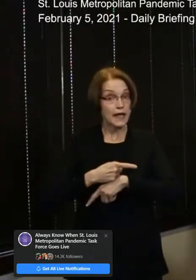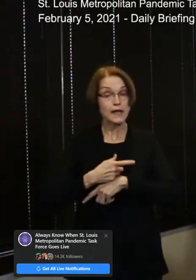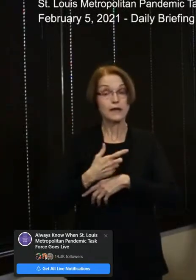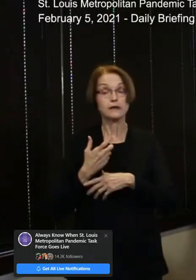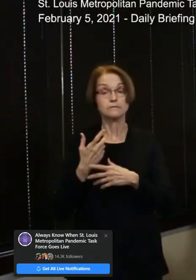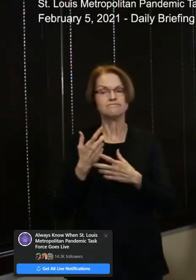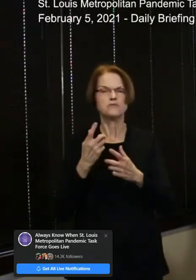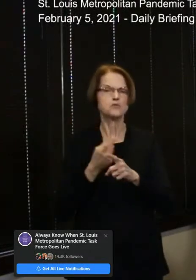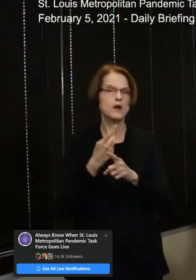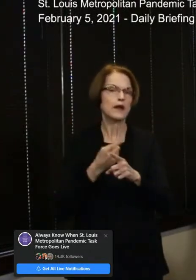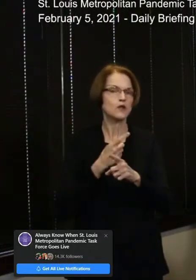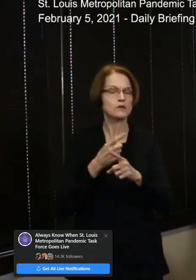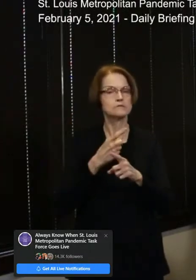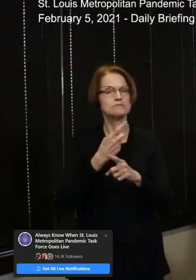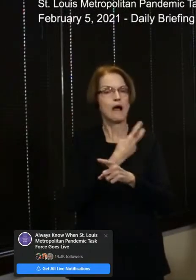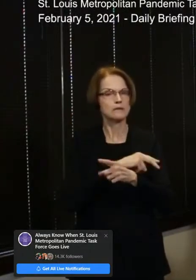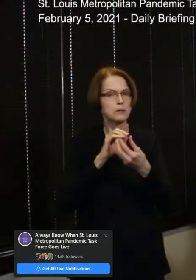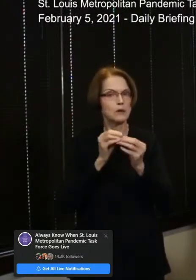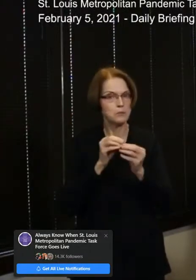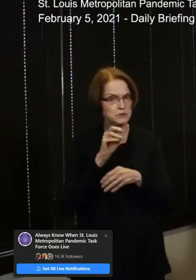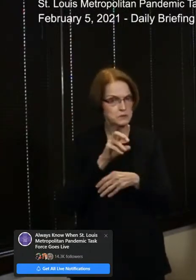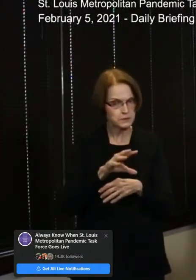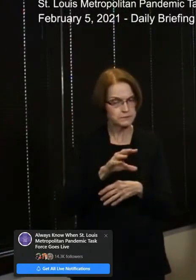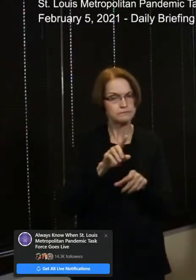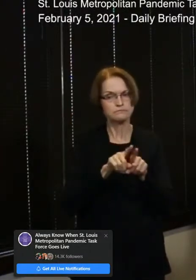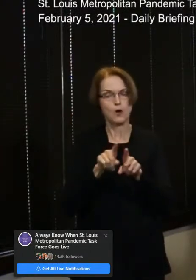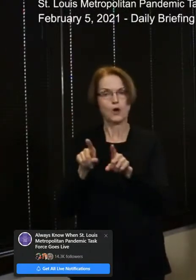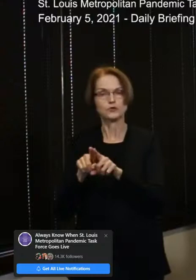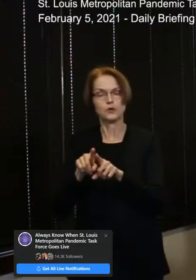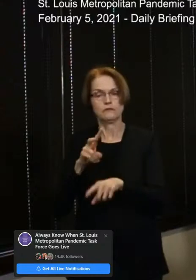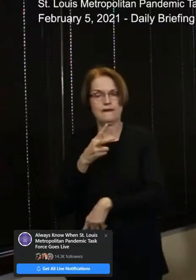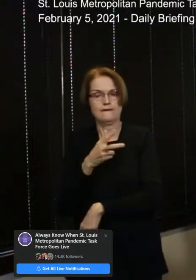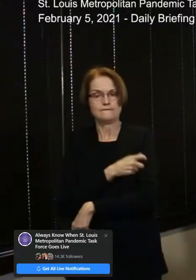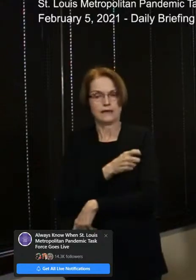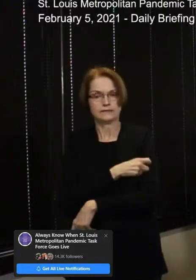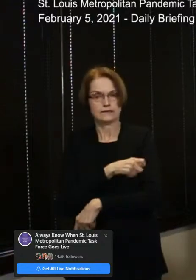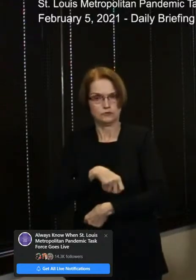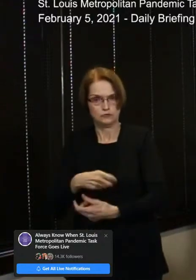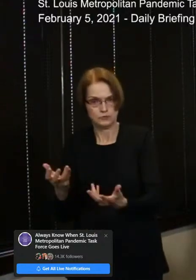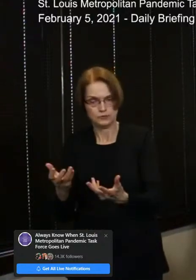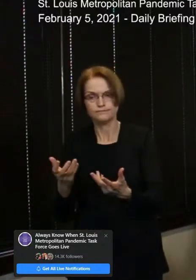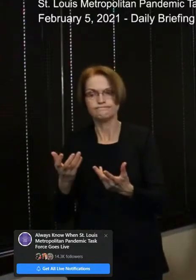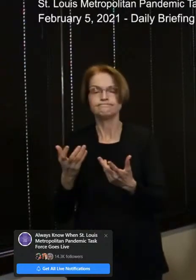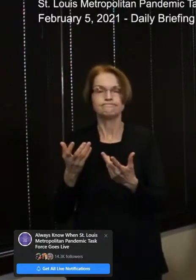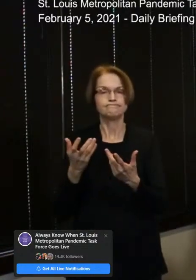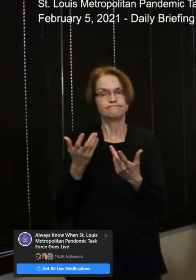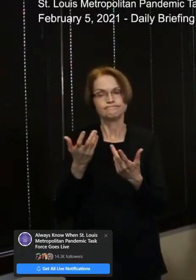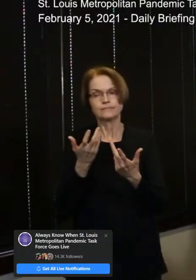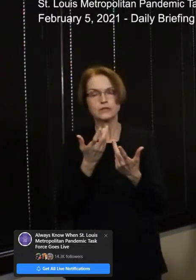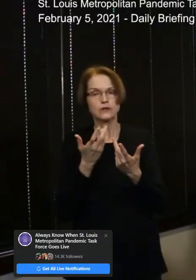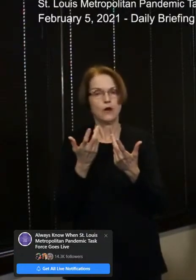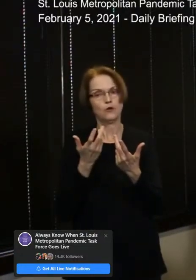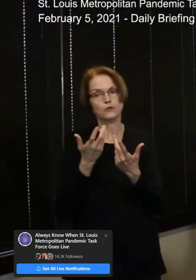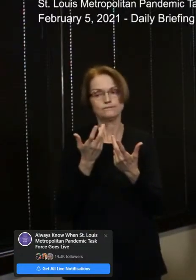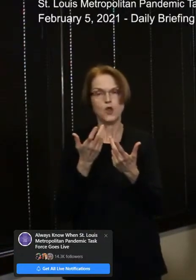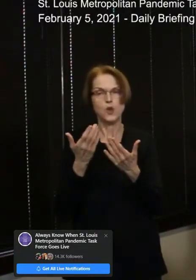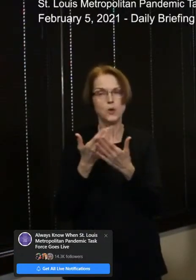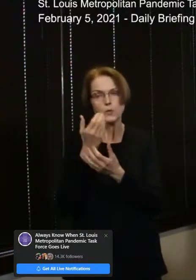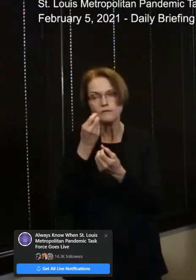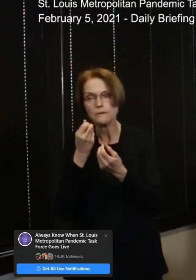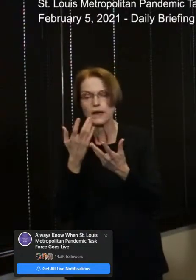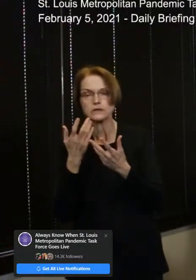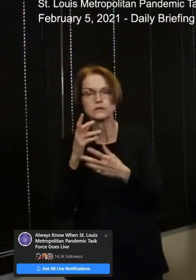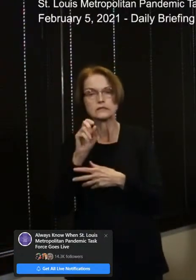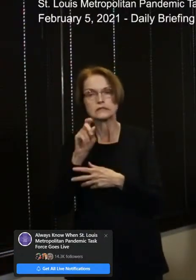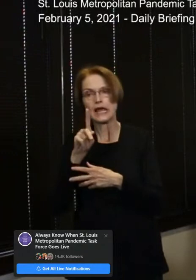to our regular hospital data, we're going to be covering vaccine distribution and share a few updates about the task force